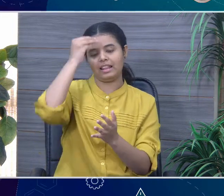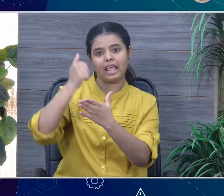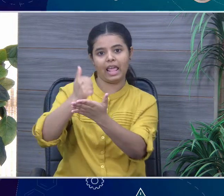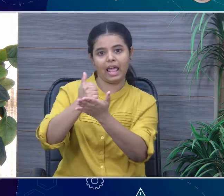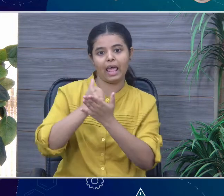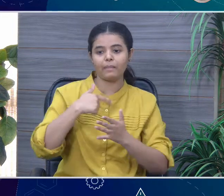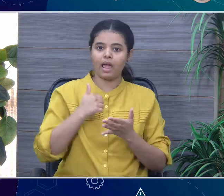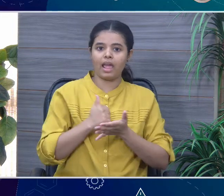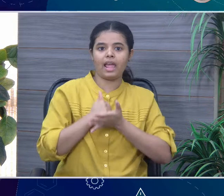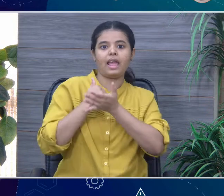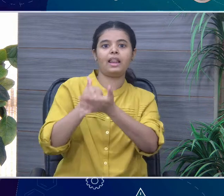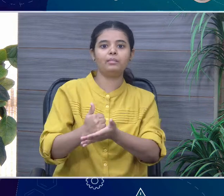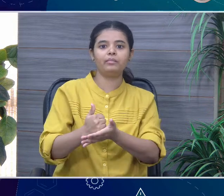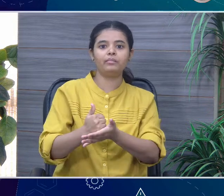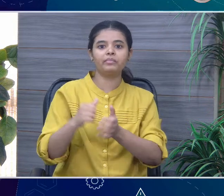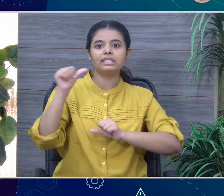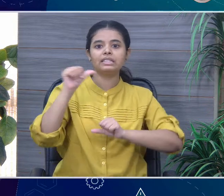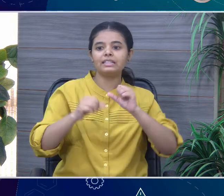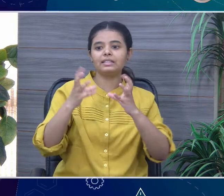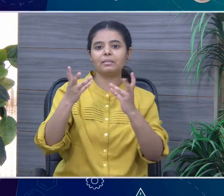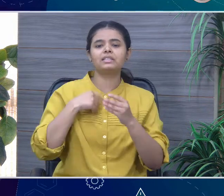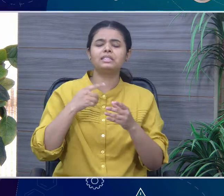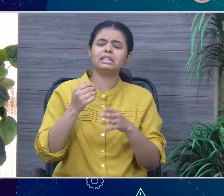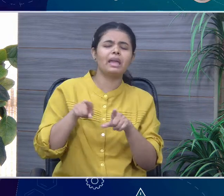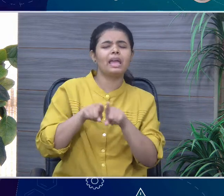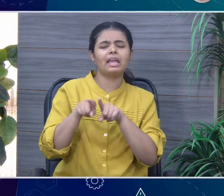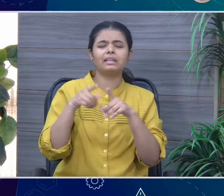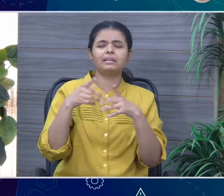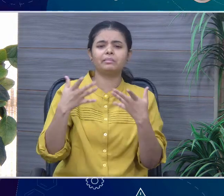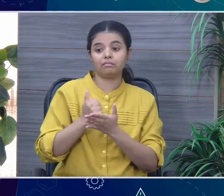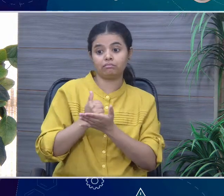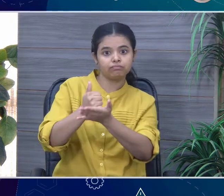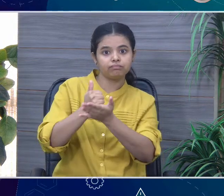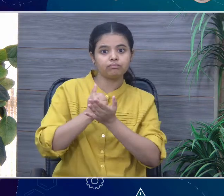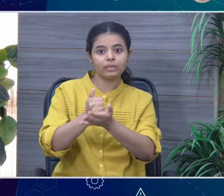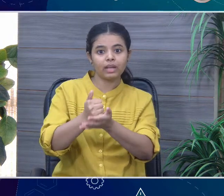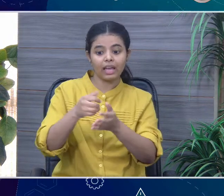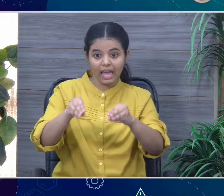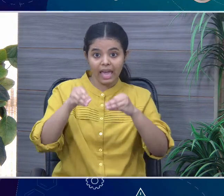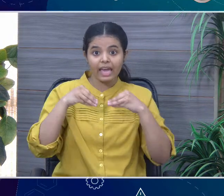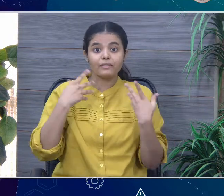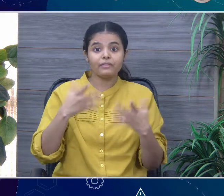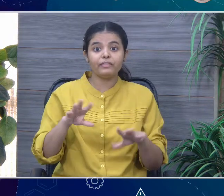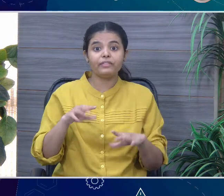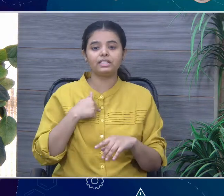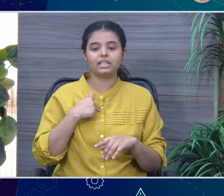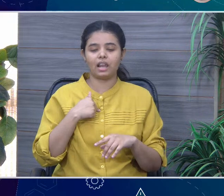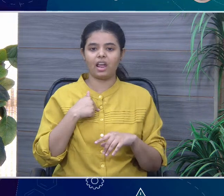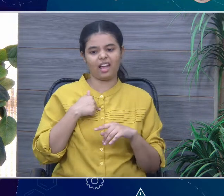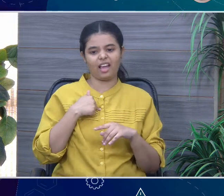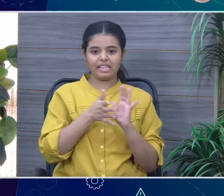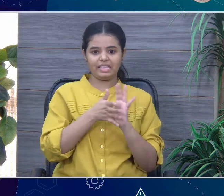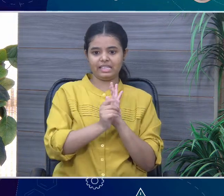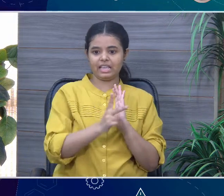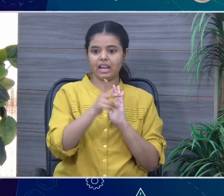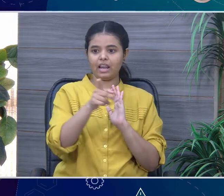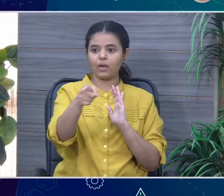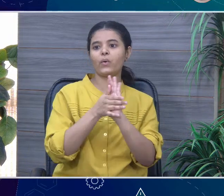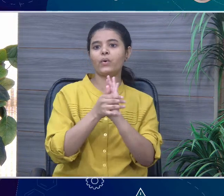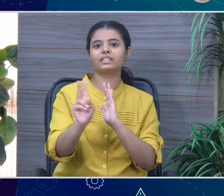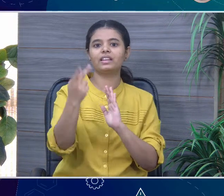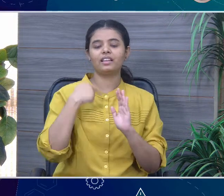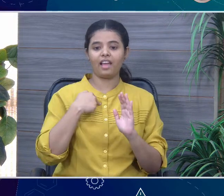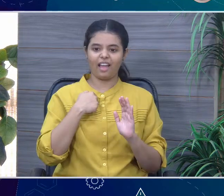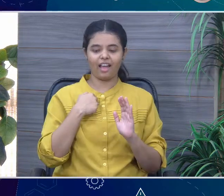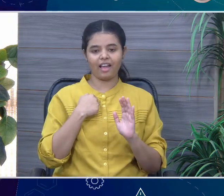She learns science from me. So this acceptance that we all are different, myself is